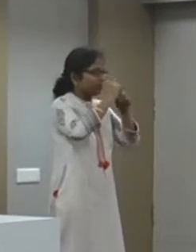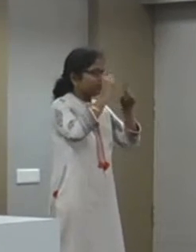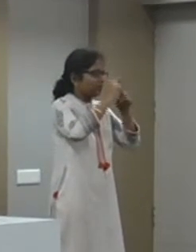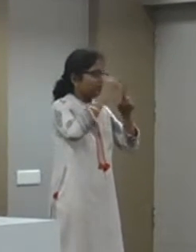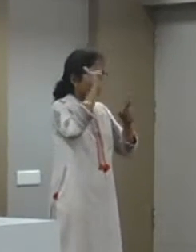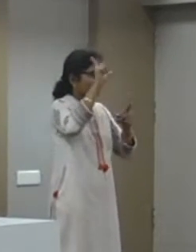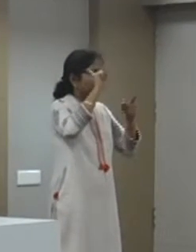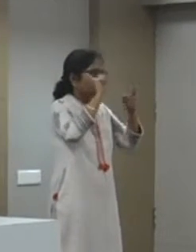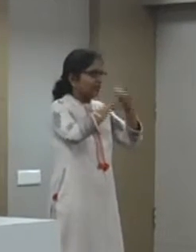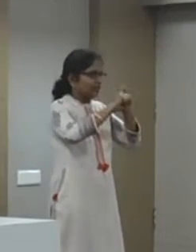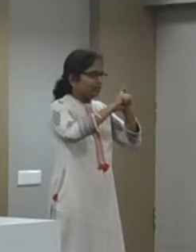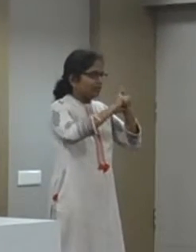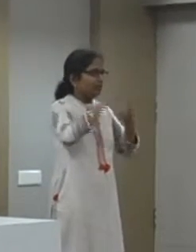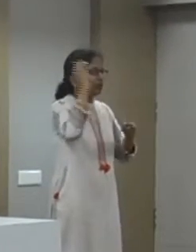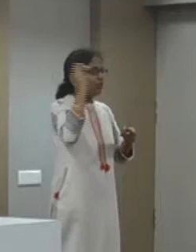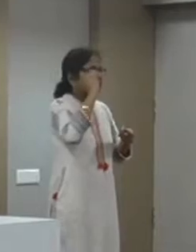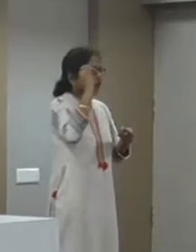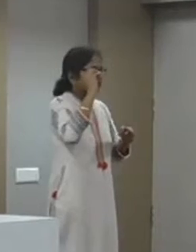persons with disability.